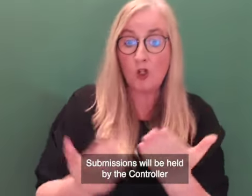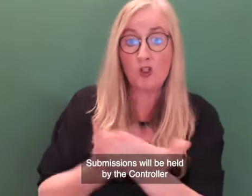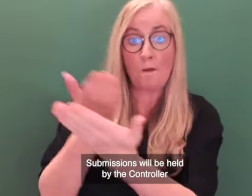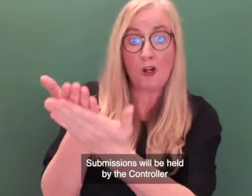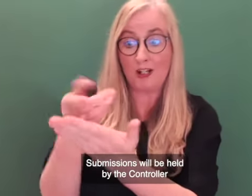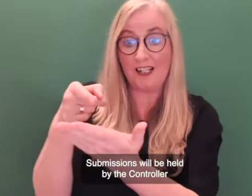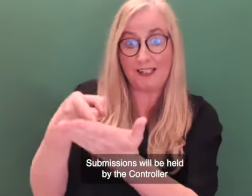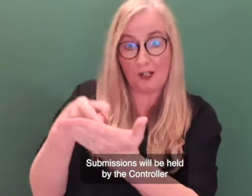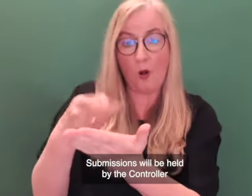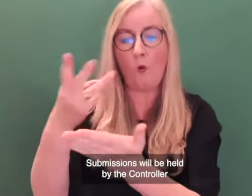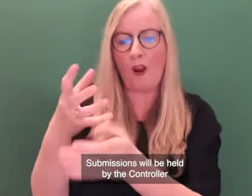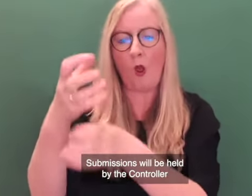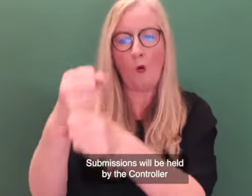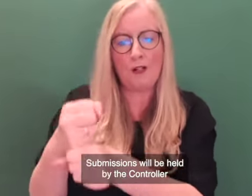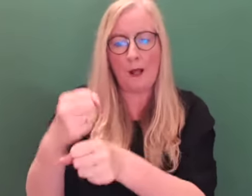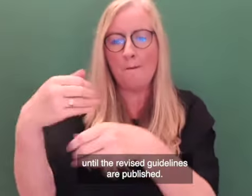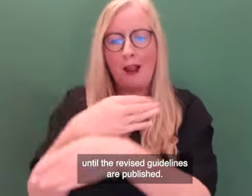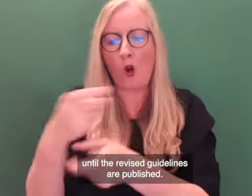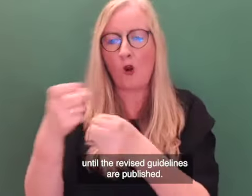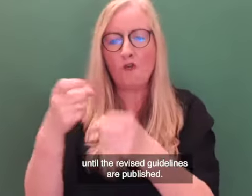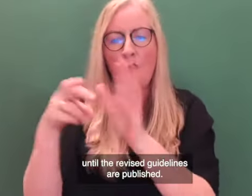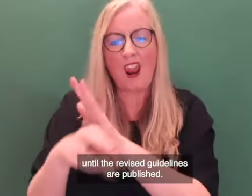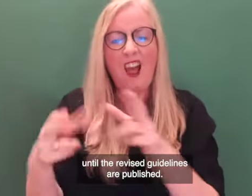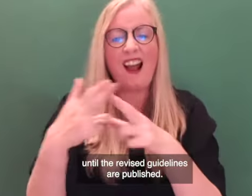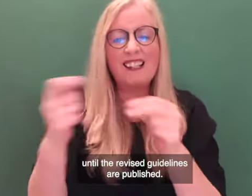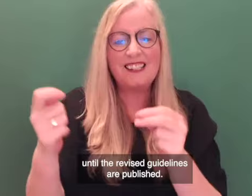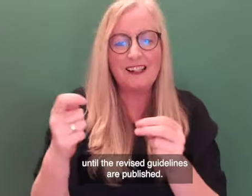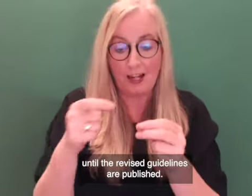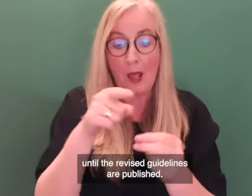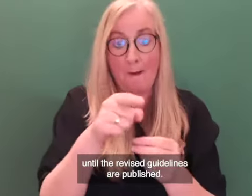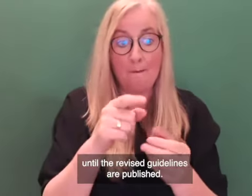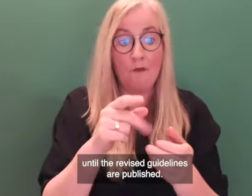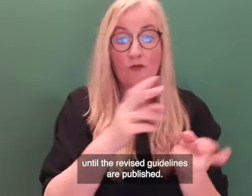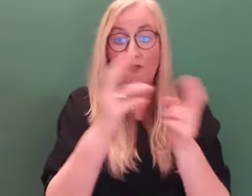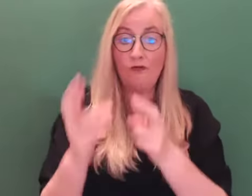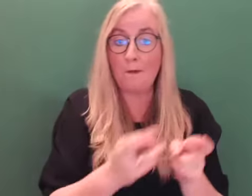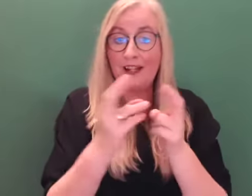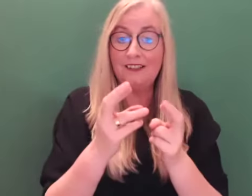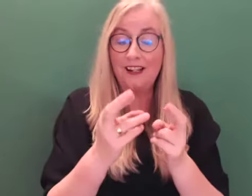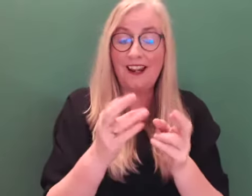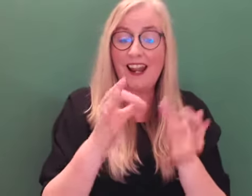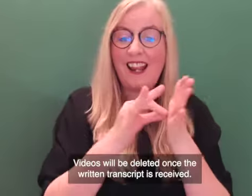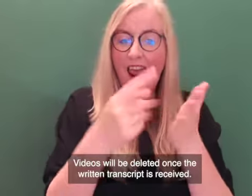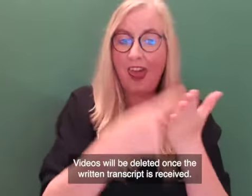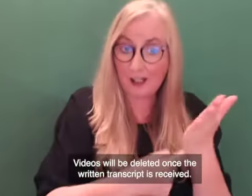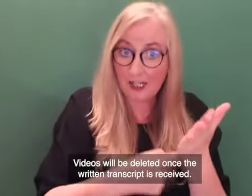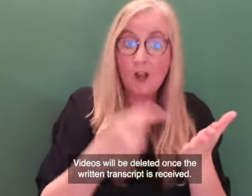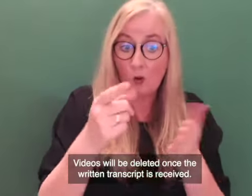Submissions will be held by the controller until the revised guidelines are published. Videos will be